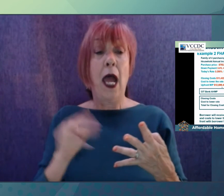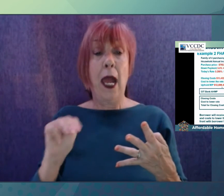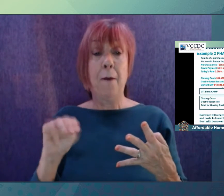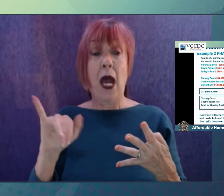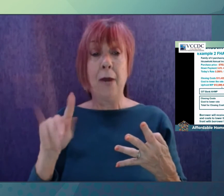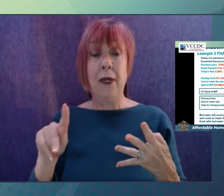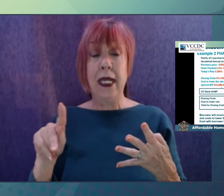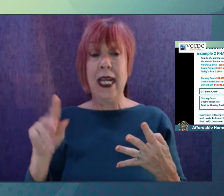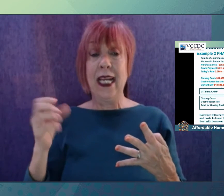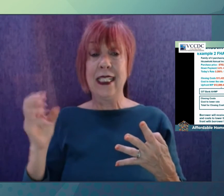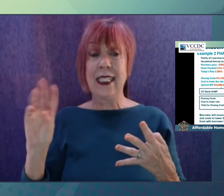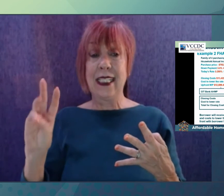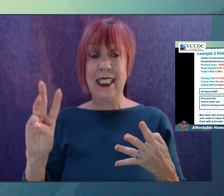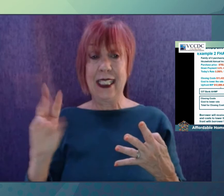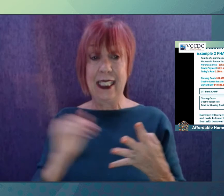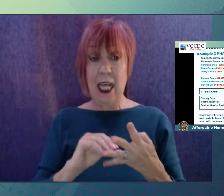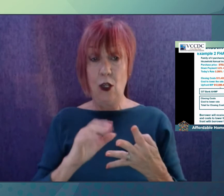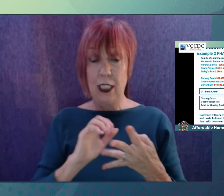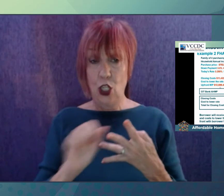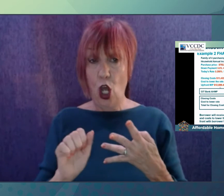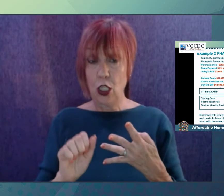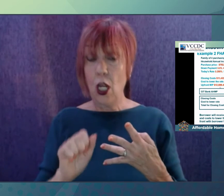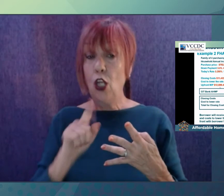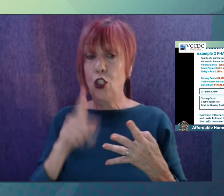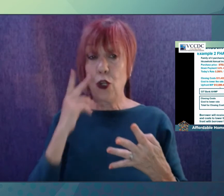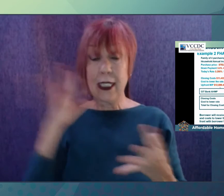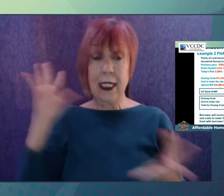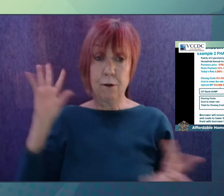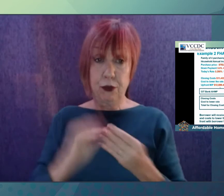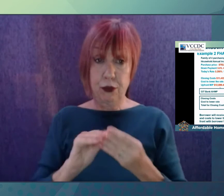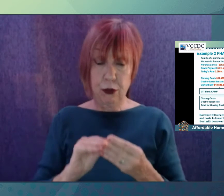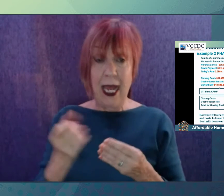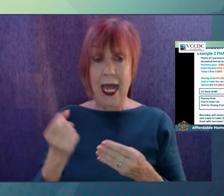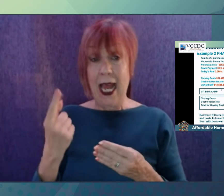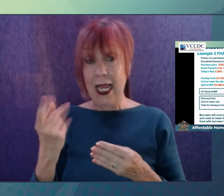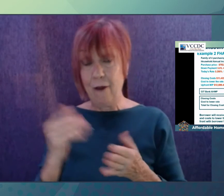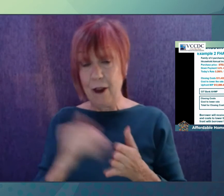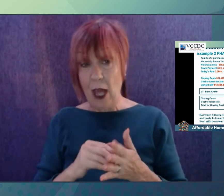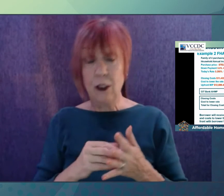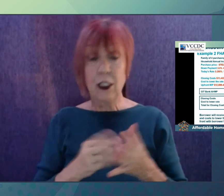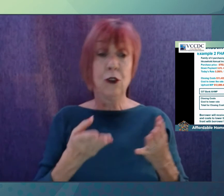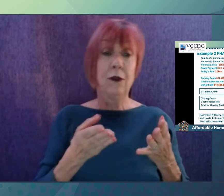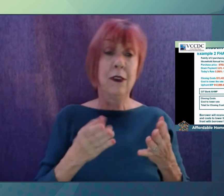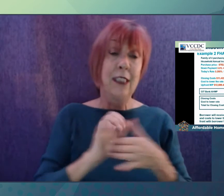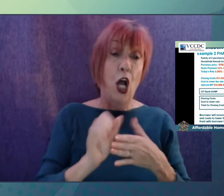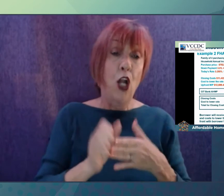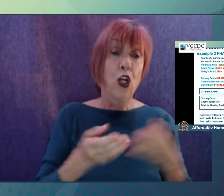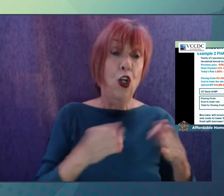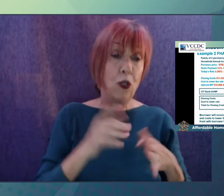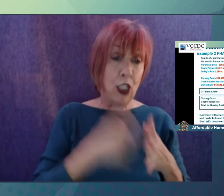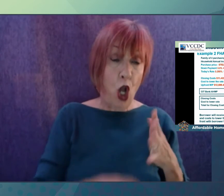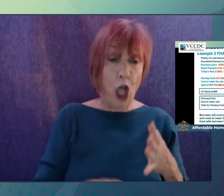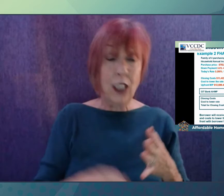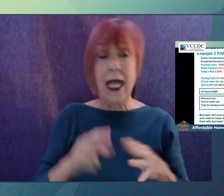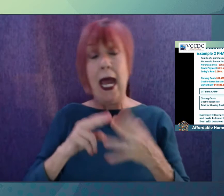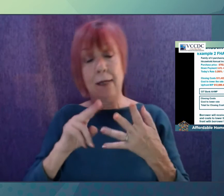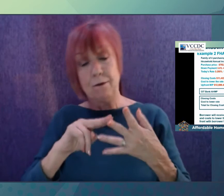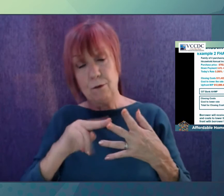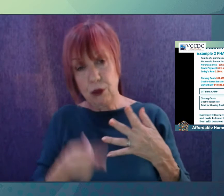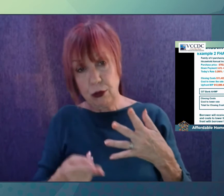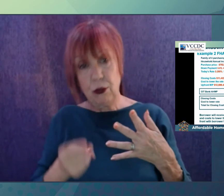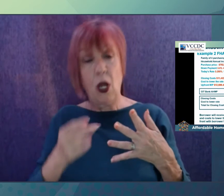$12,690. So you can see once we add up the $11,432 of closing costs and the cost to lower the interest rate of